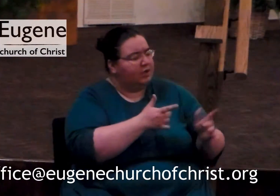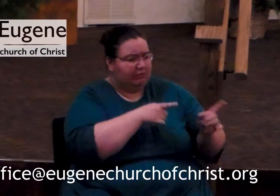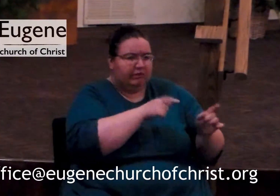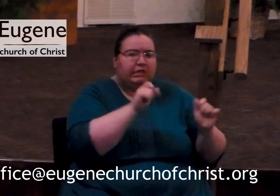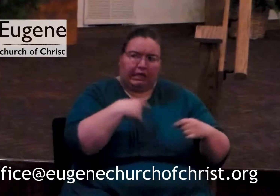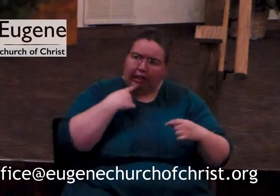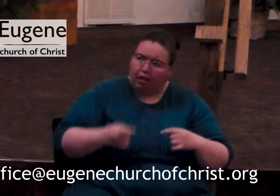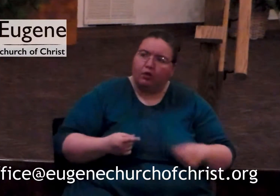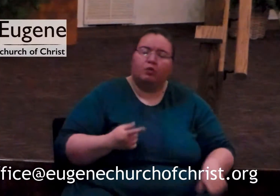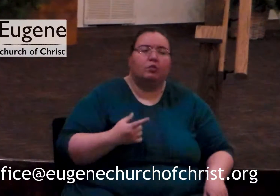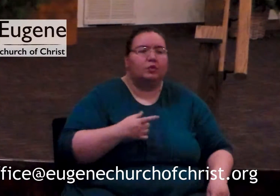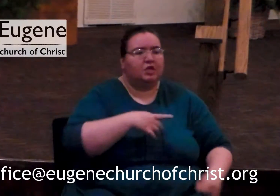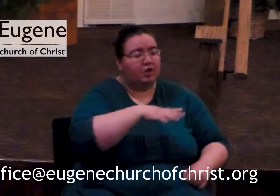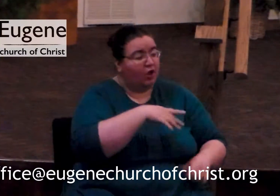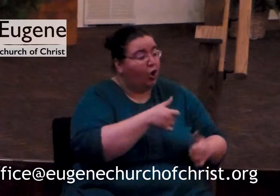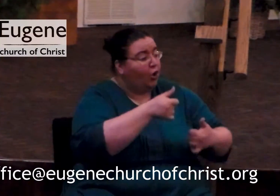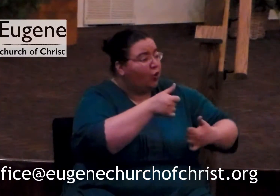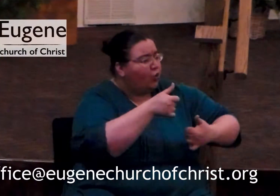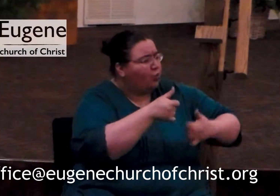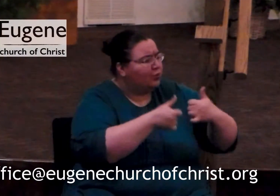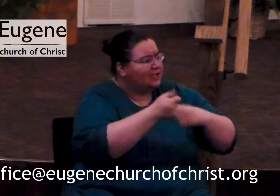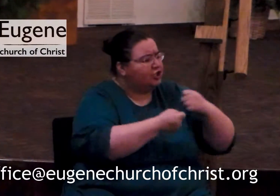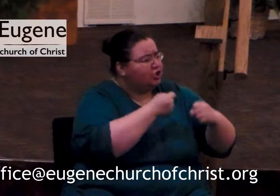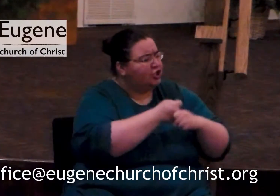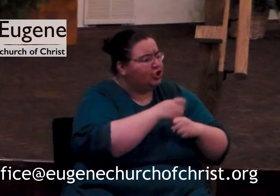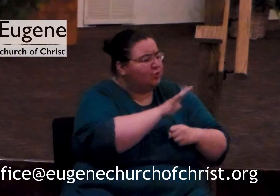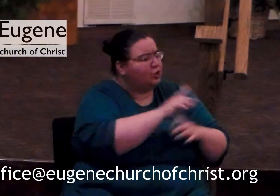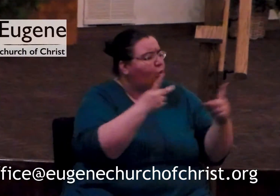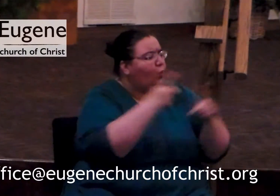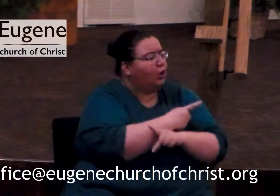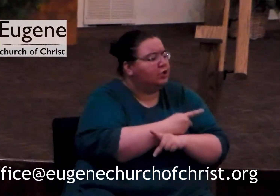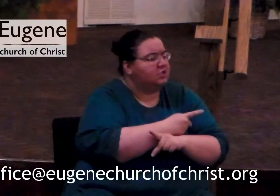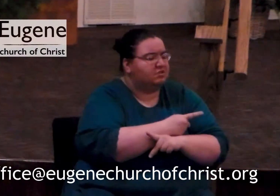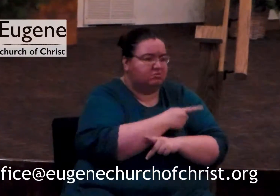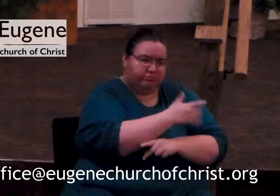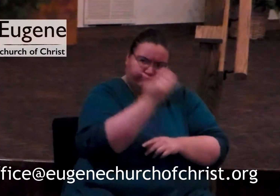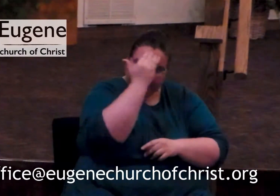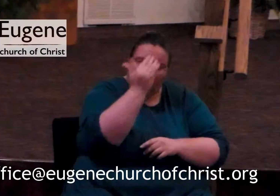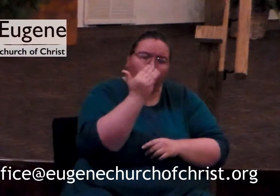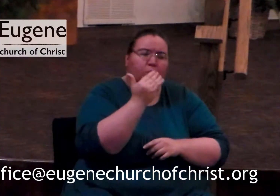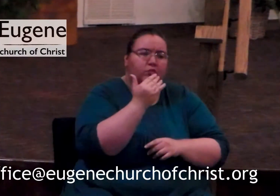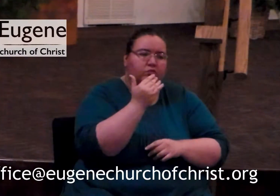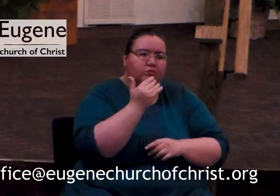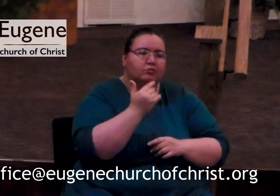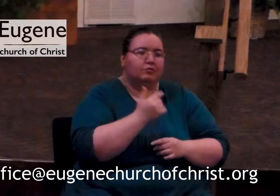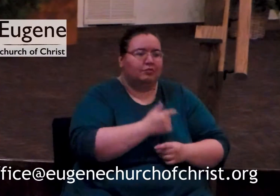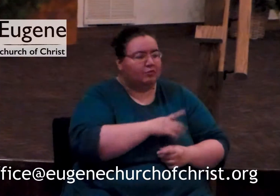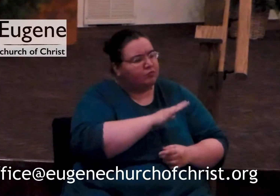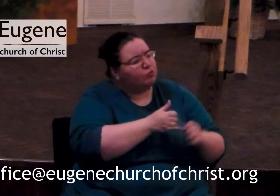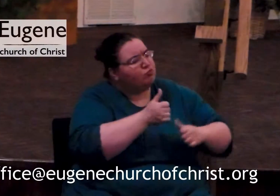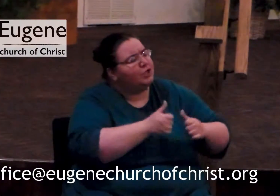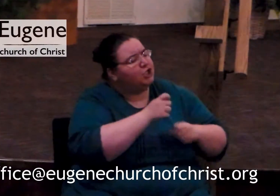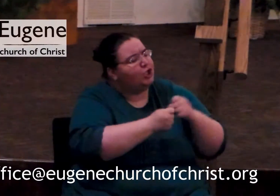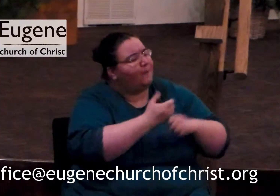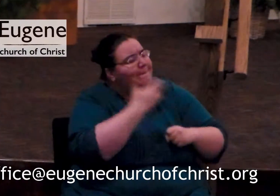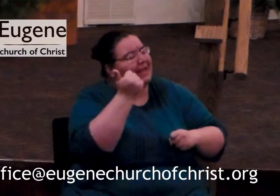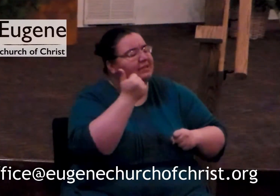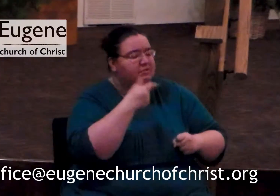memory? He would be able to tell you that pretty quickly, I imagine. And what was the best? He could tell you that. And sometimes, I would imagine if you set him back